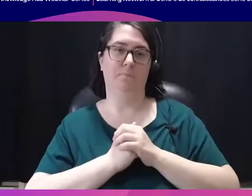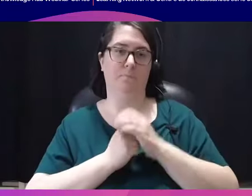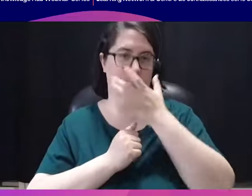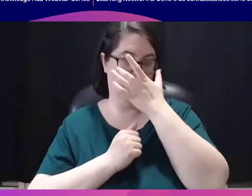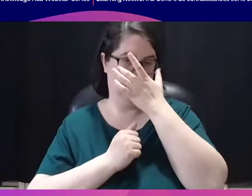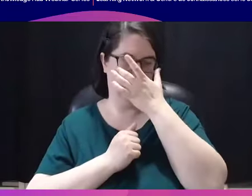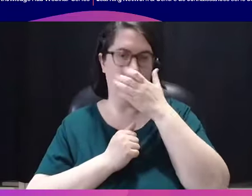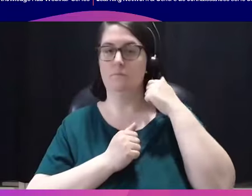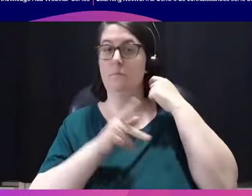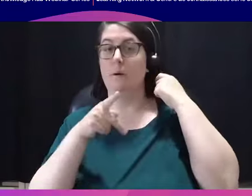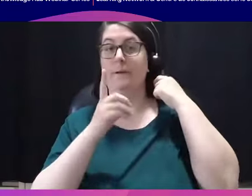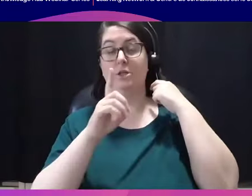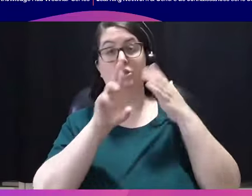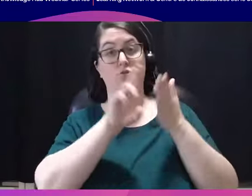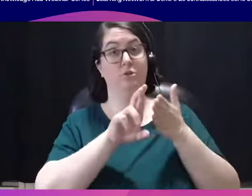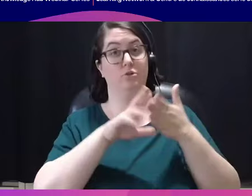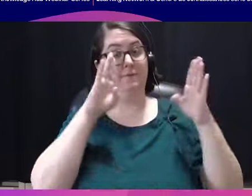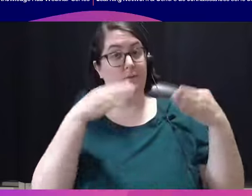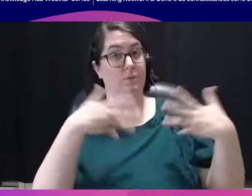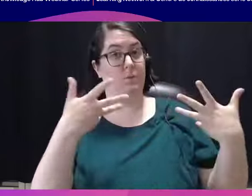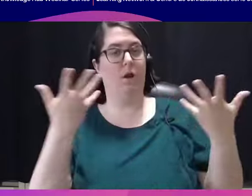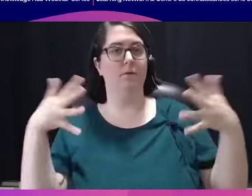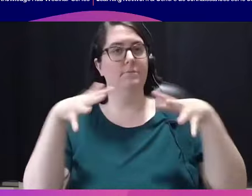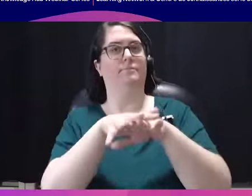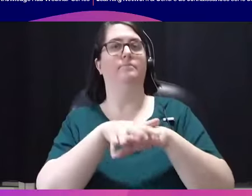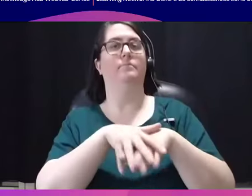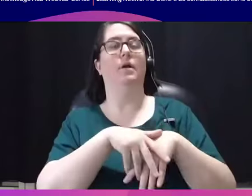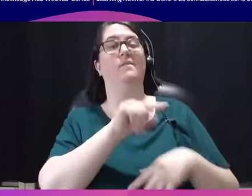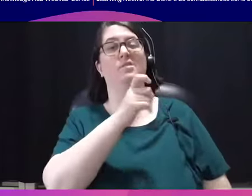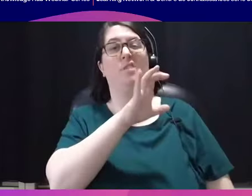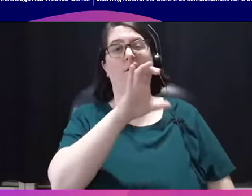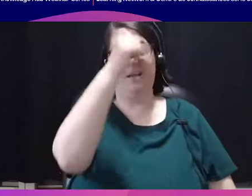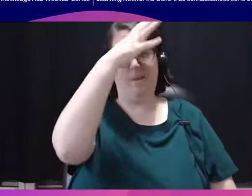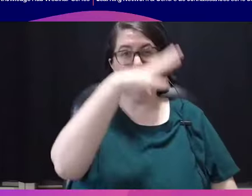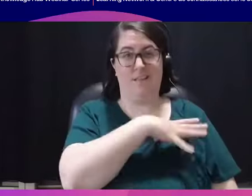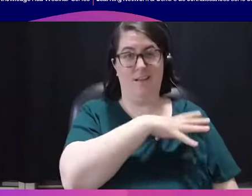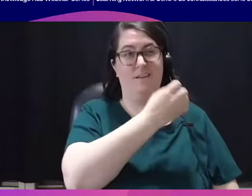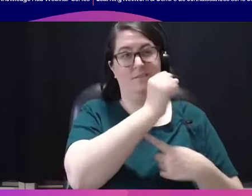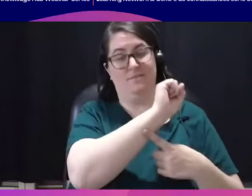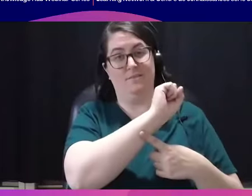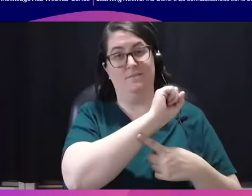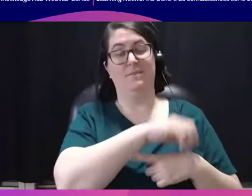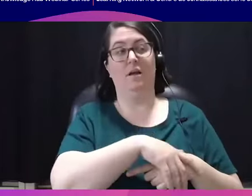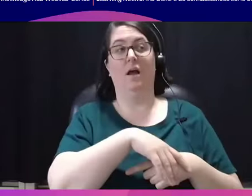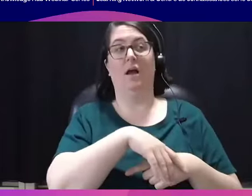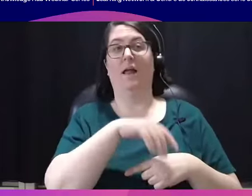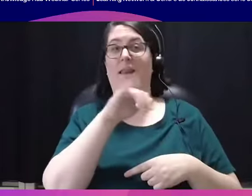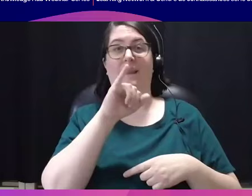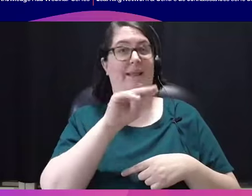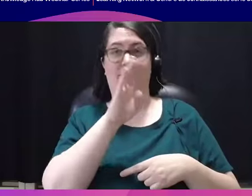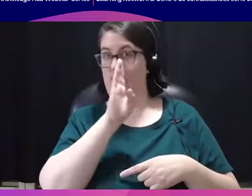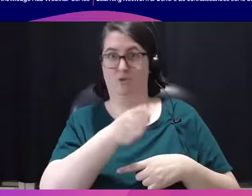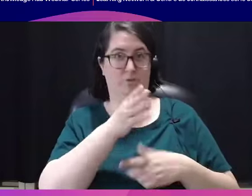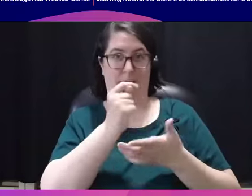My PhD research focuses on the intersection of toxic masculinity in direct therapeutic practice,